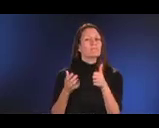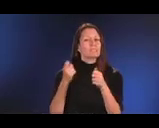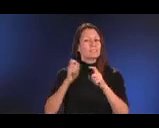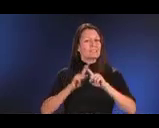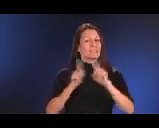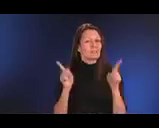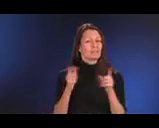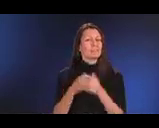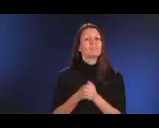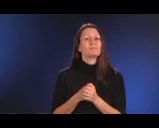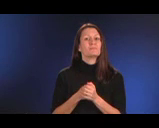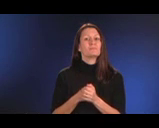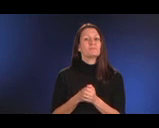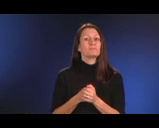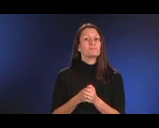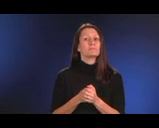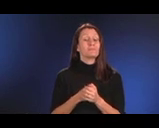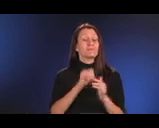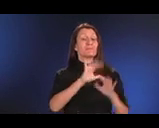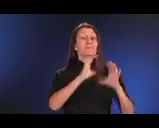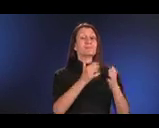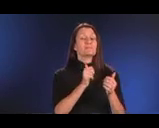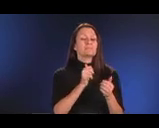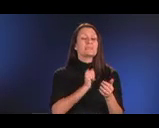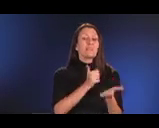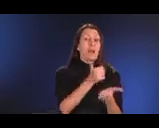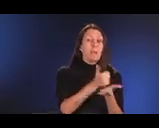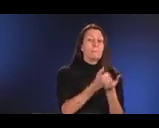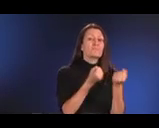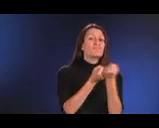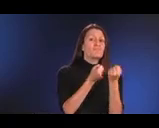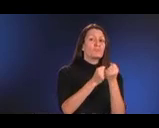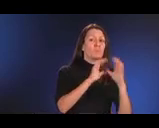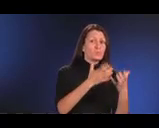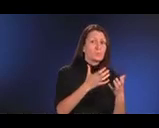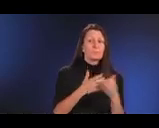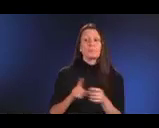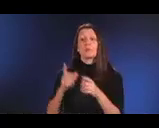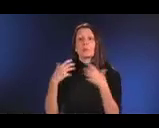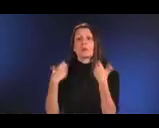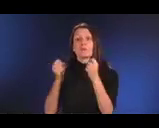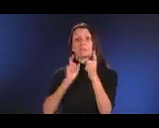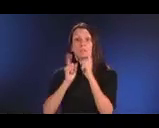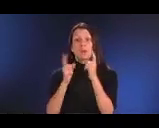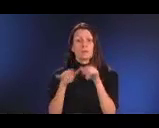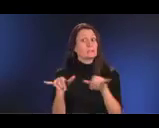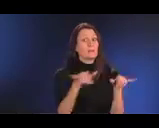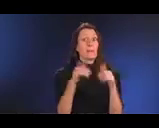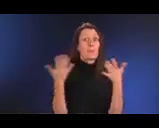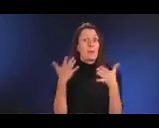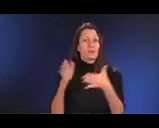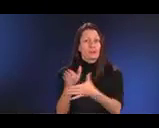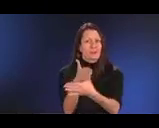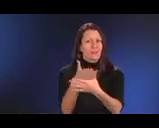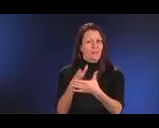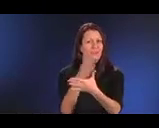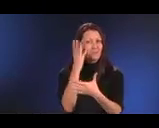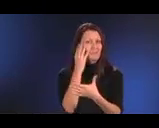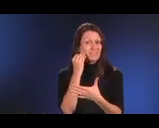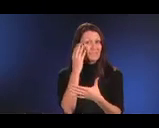Recovery dialogues and support groups are the same in that the focus is sharing experiences,